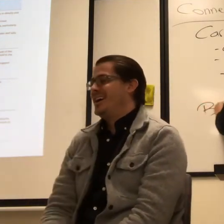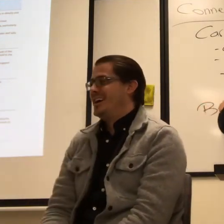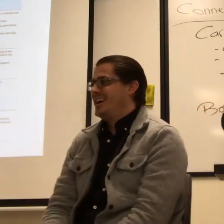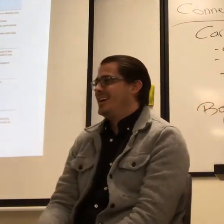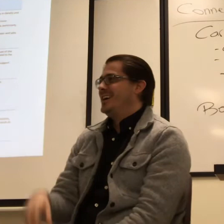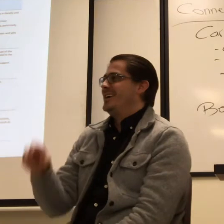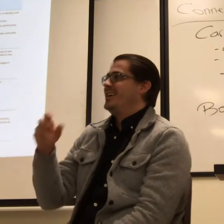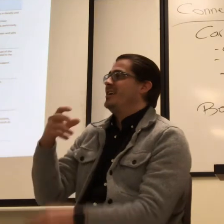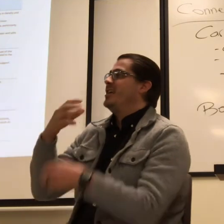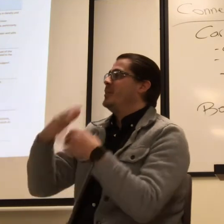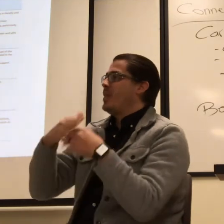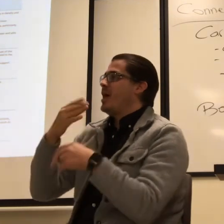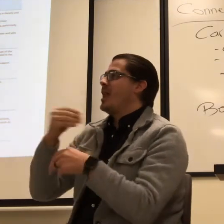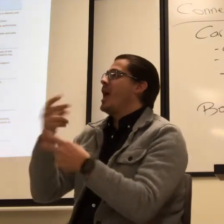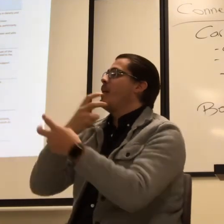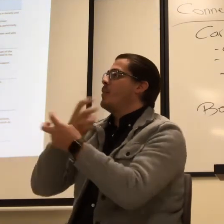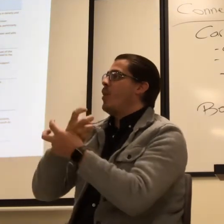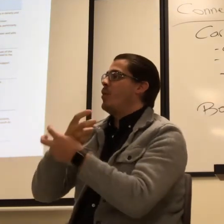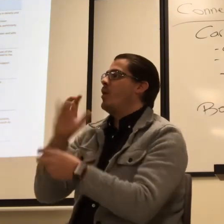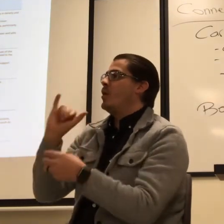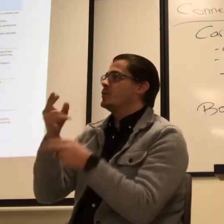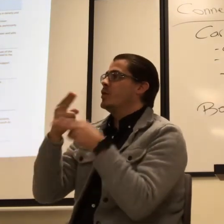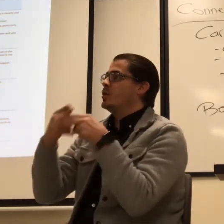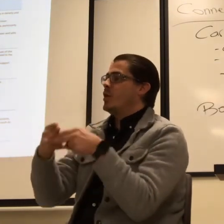Bone, also called